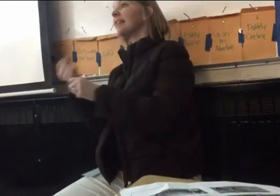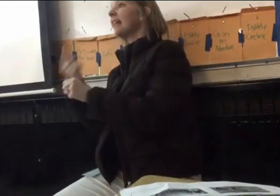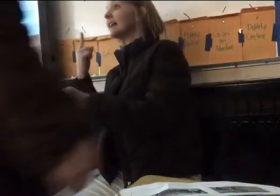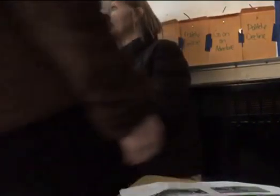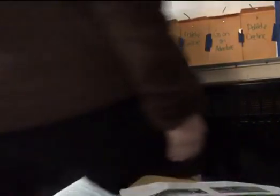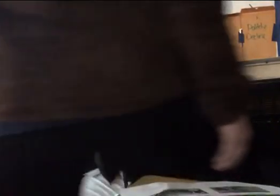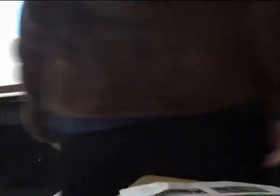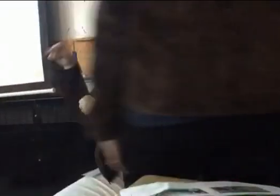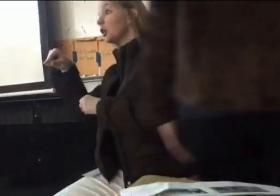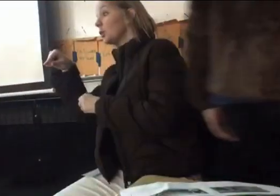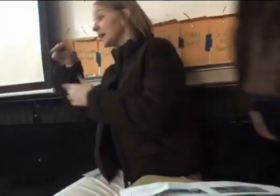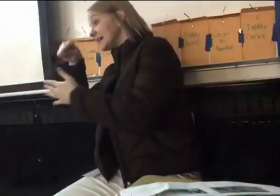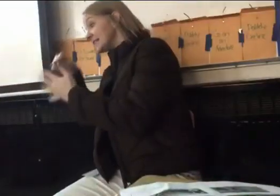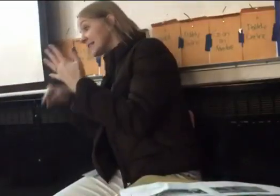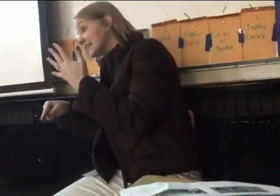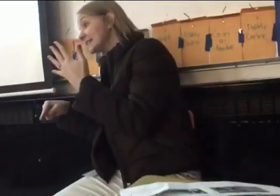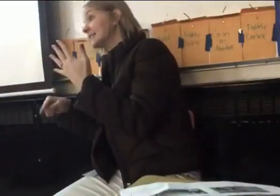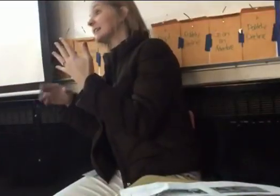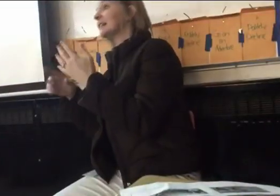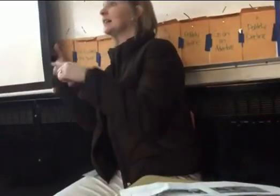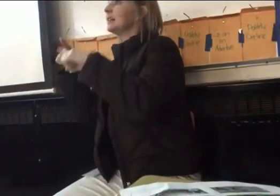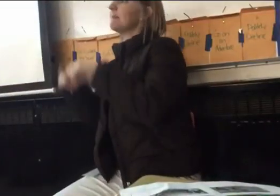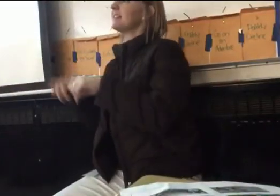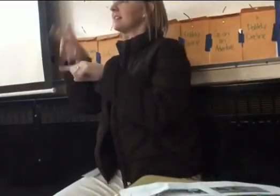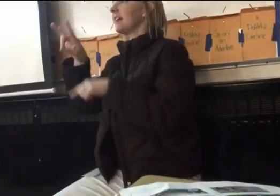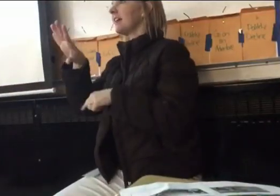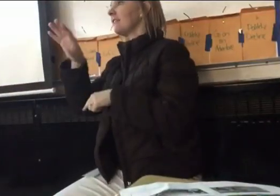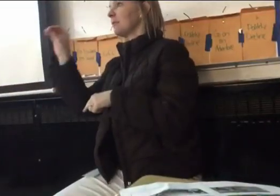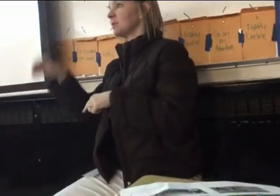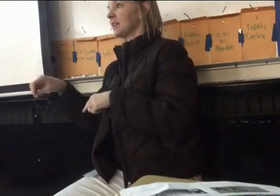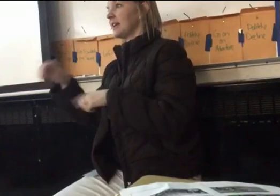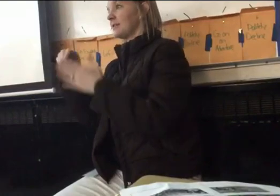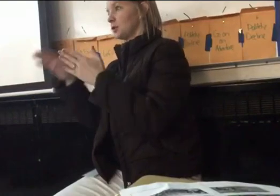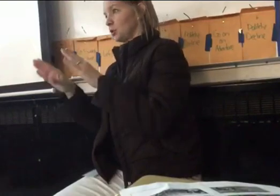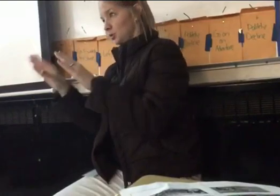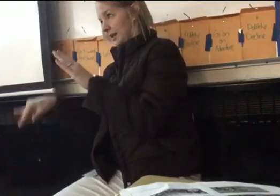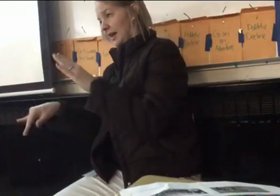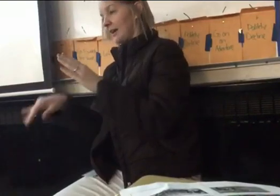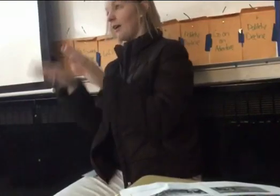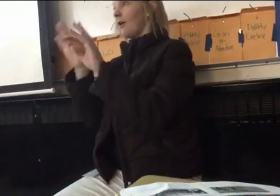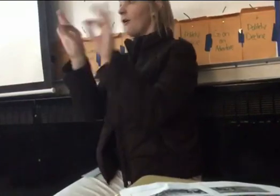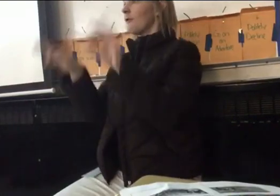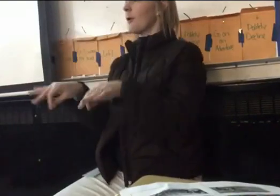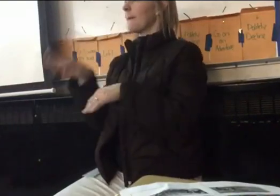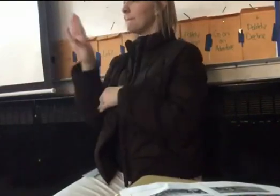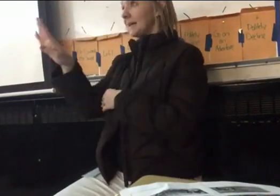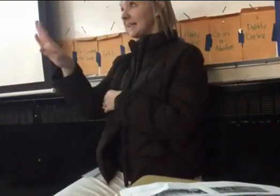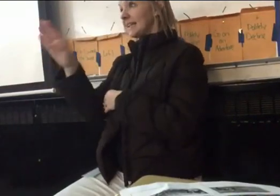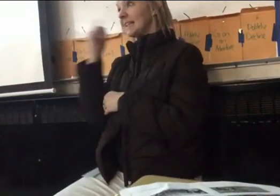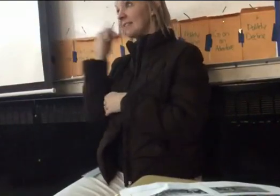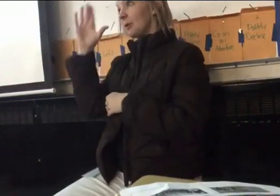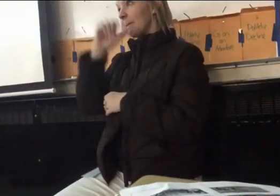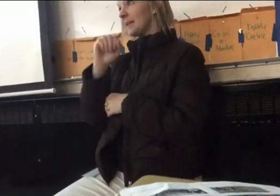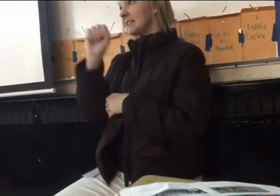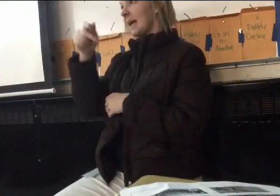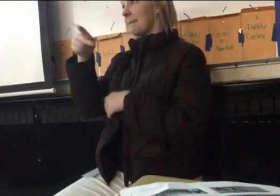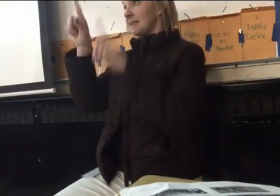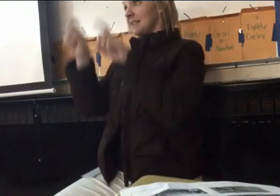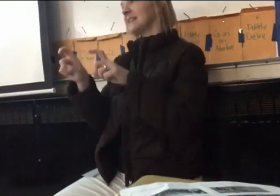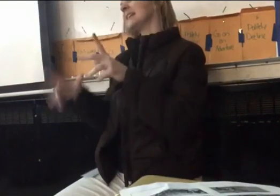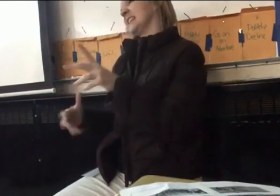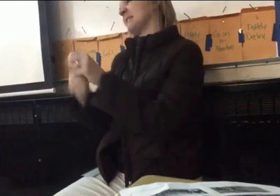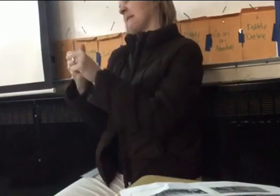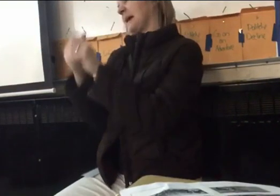this. It's based on 85% of the students doing it. There's Form B, which if you for some reason missed the AP exam, that's your makeup